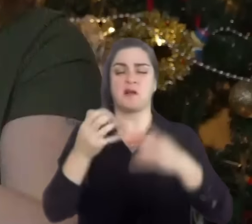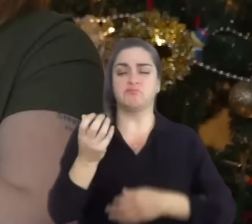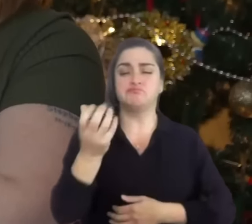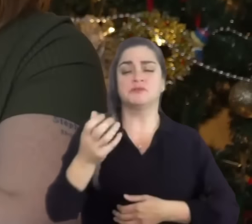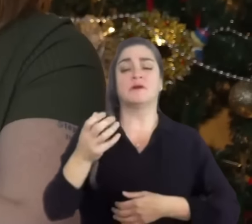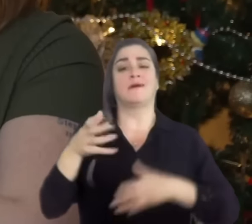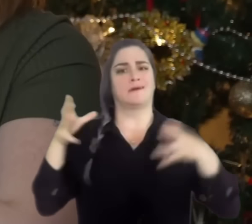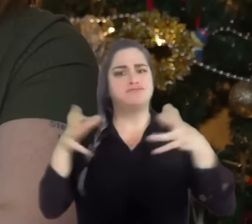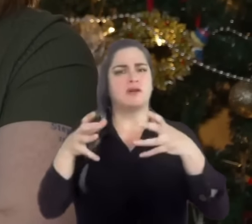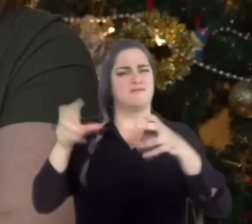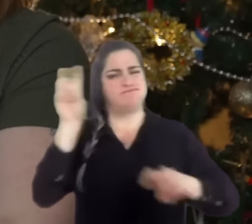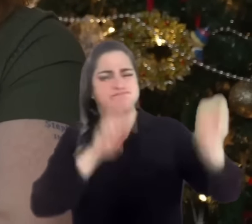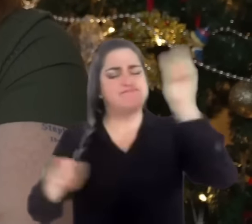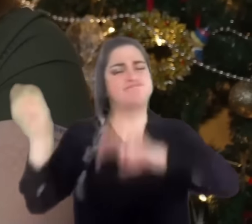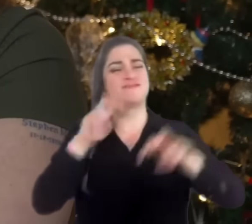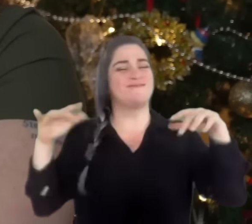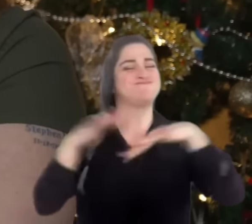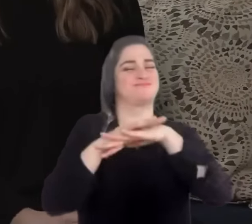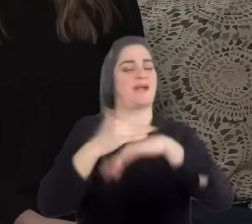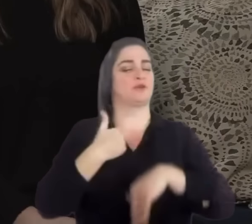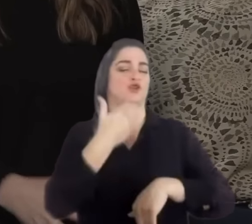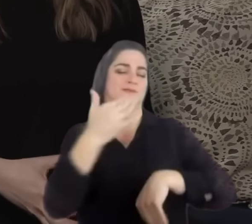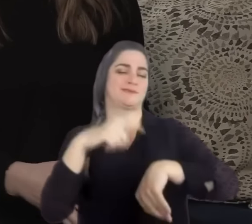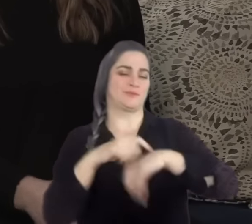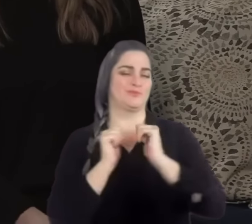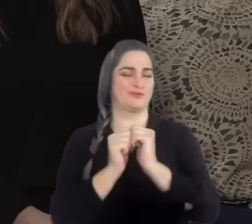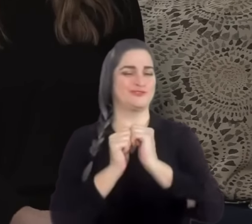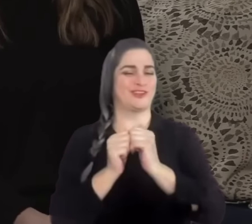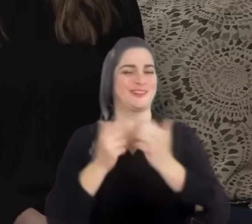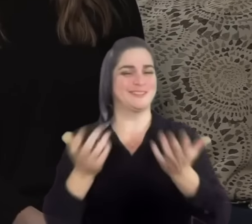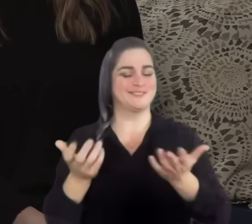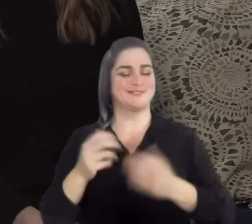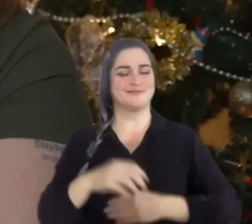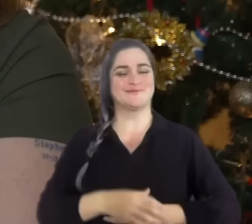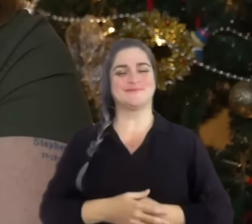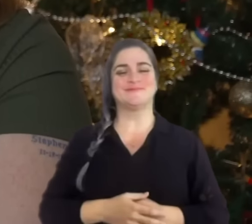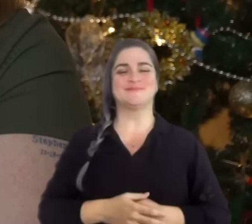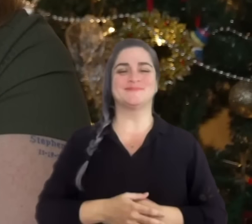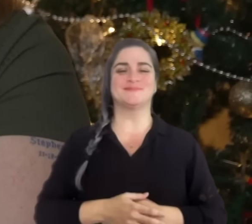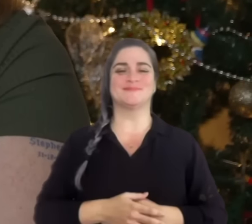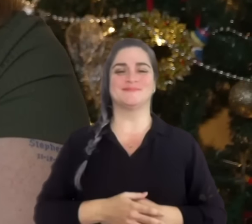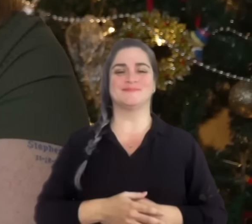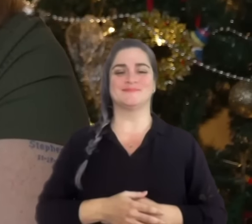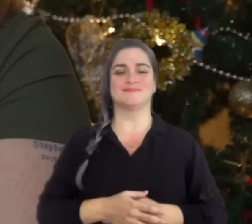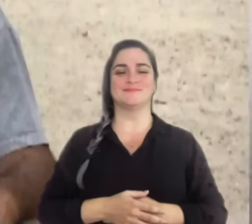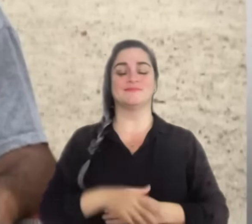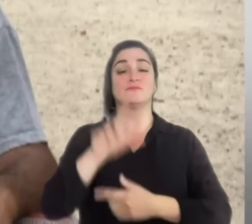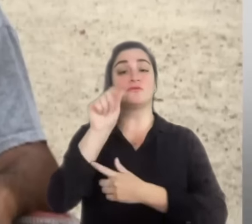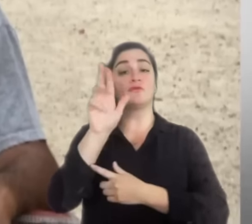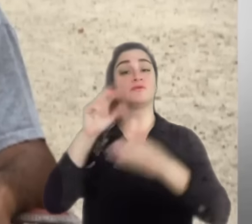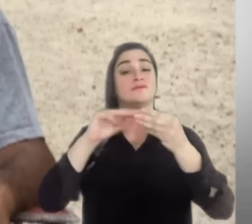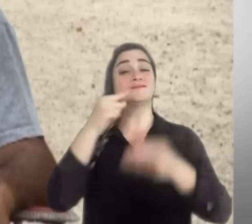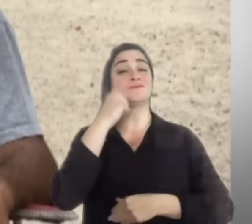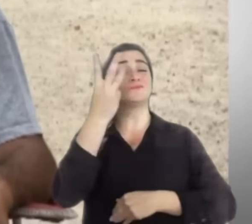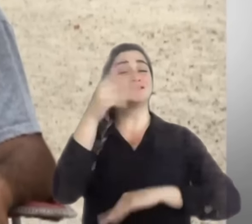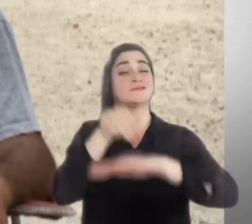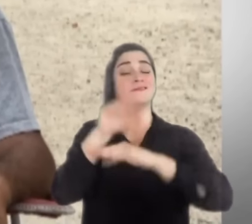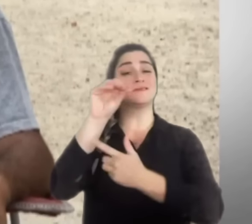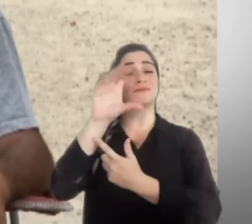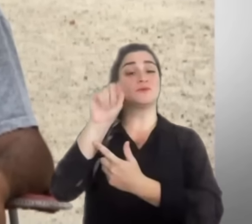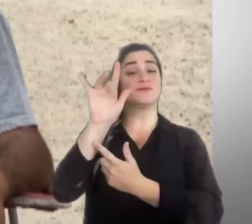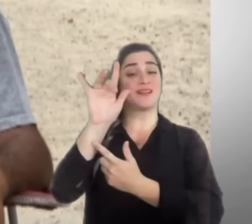the cornhole tournament just to get together and enjoy time together. MEGAN Wednesday night of